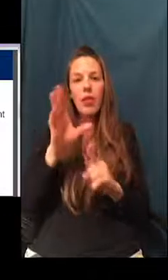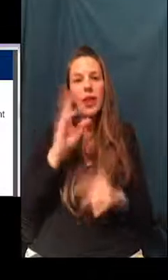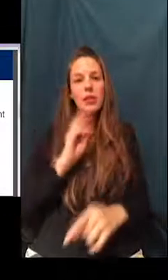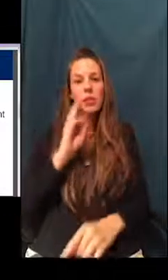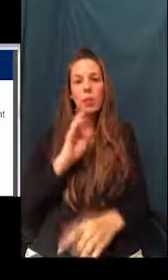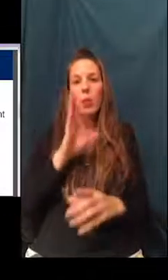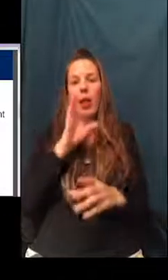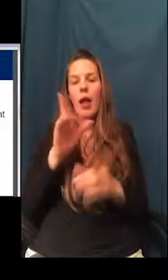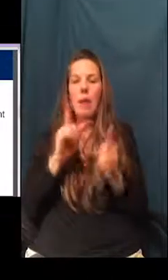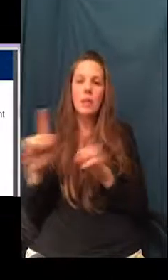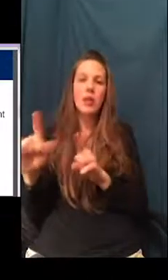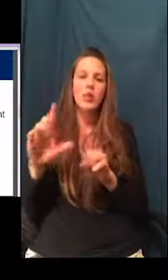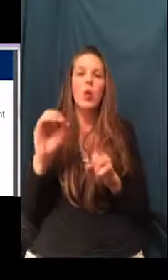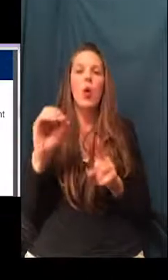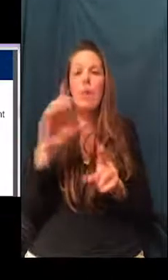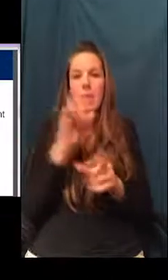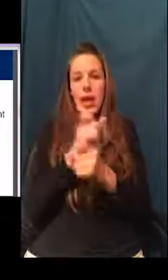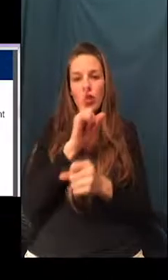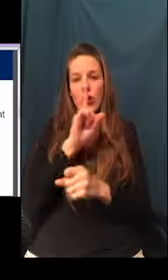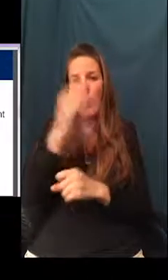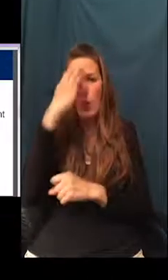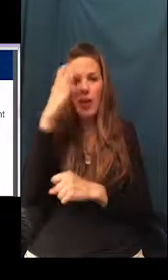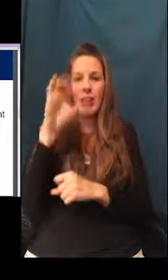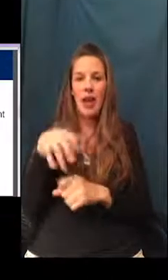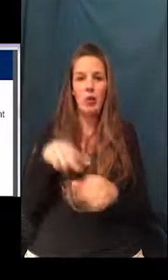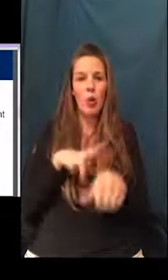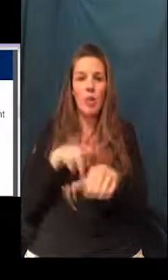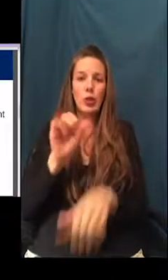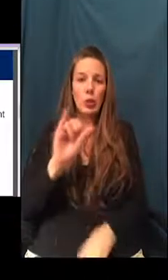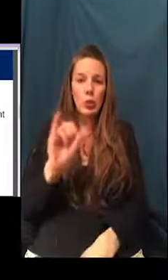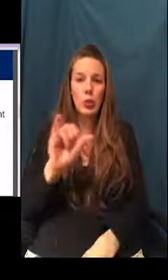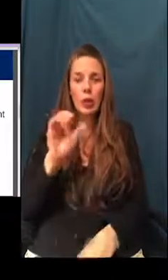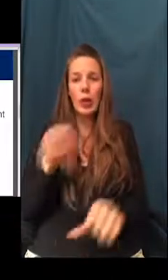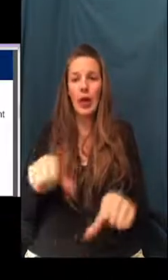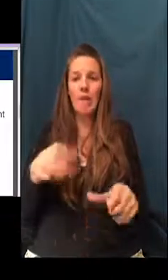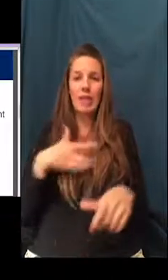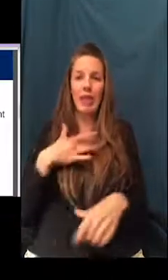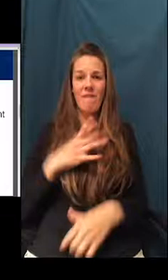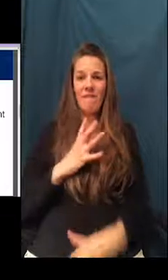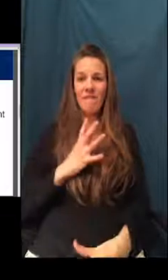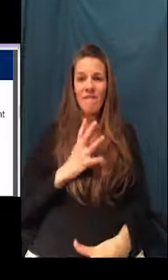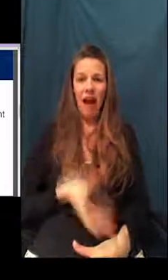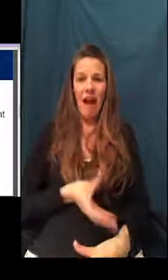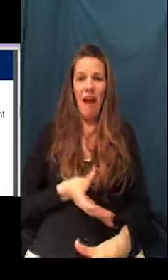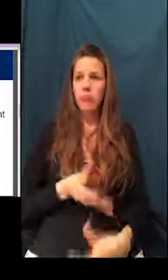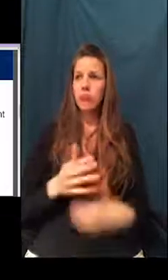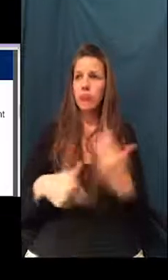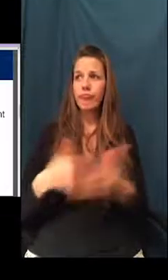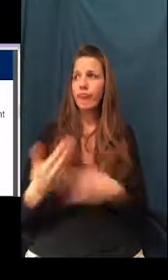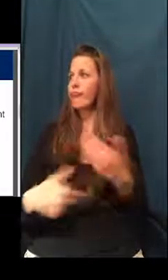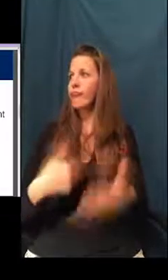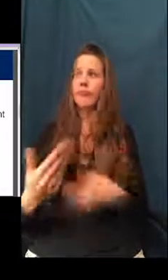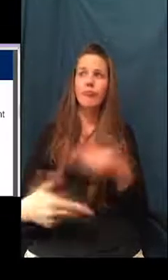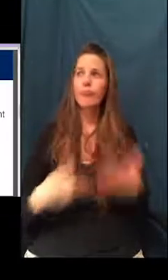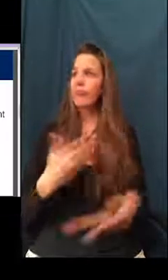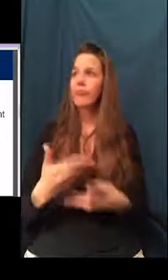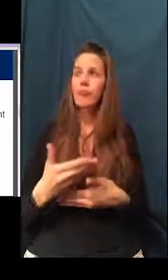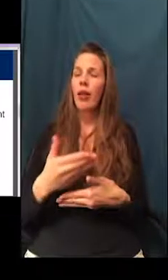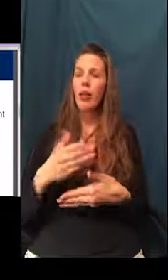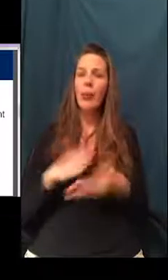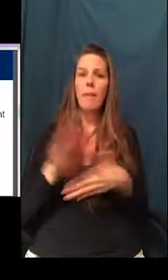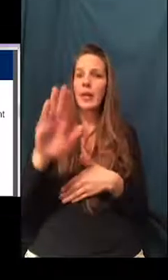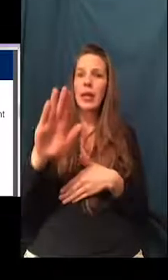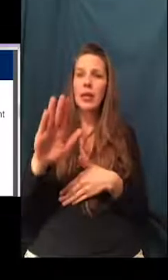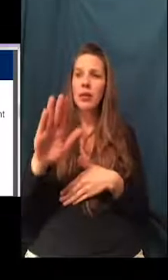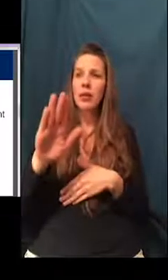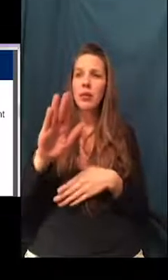experiences. And so making sure that people are aware that that's normal too, that you can feel fine while you're kind of going through this peak, if you